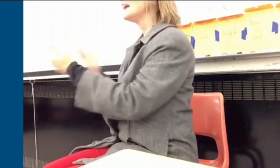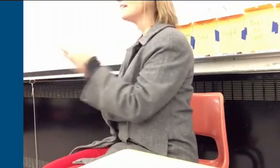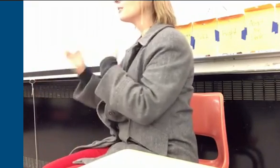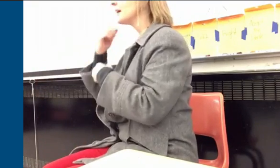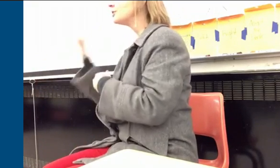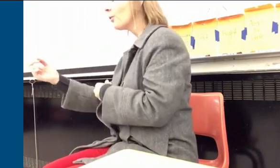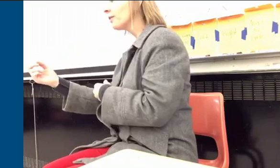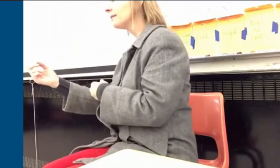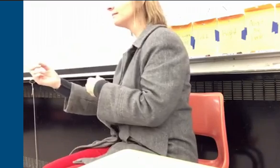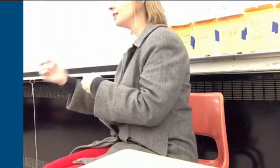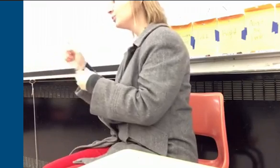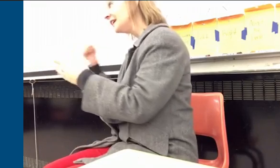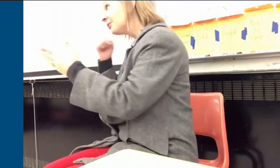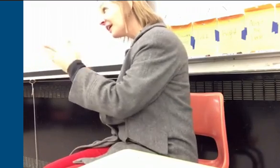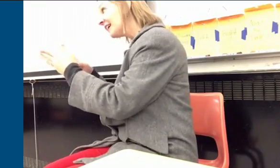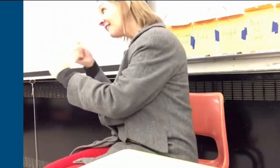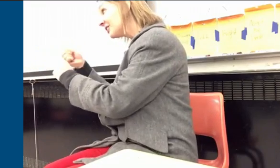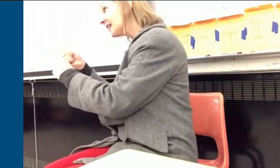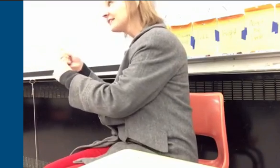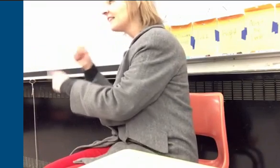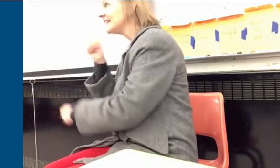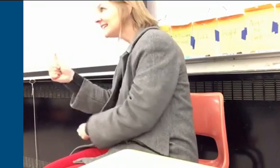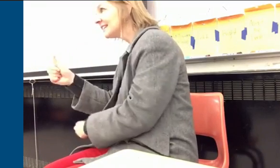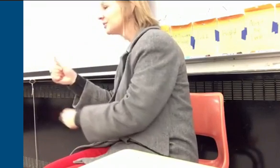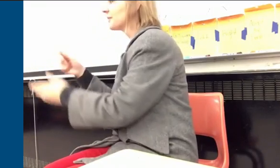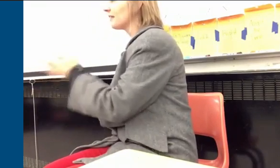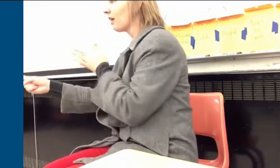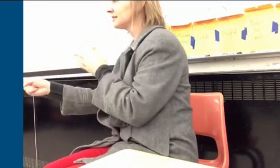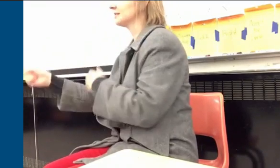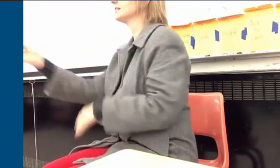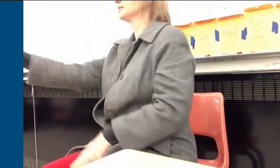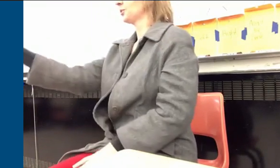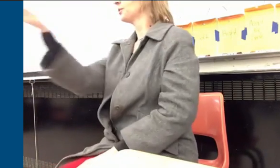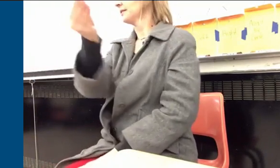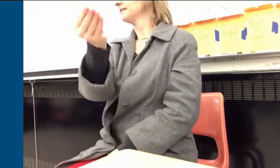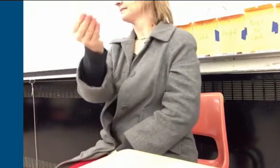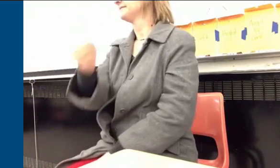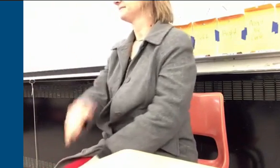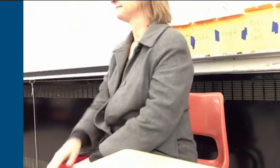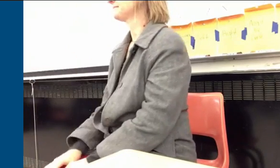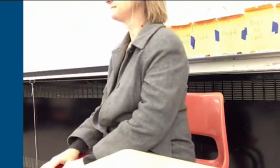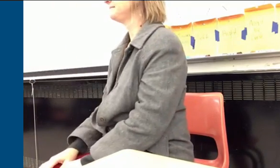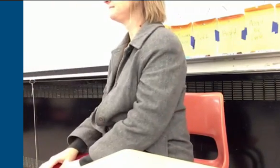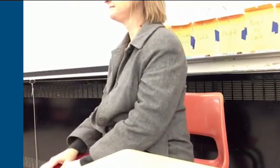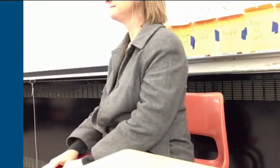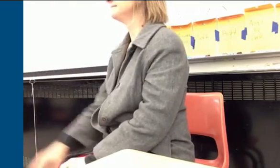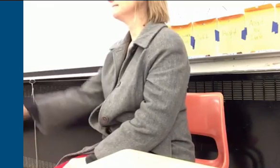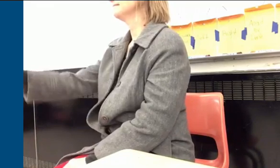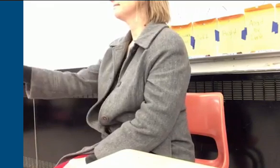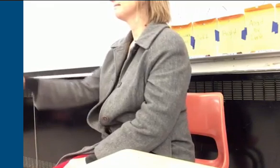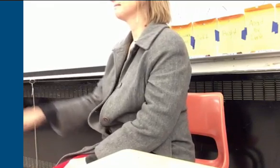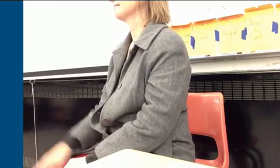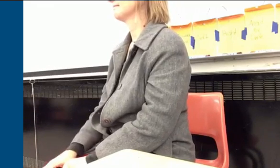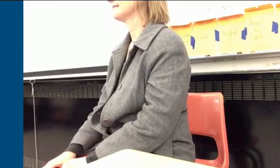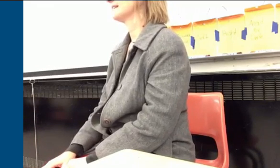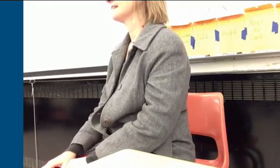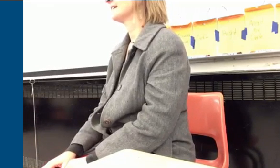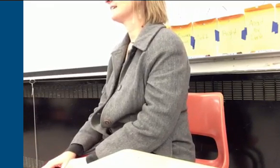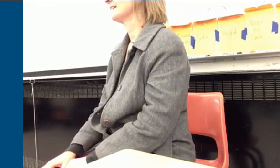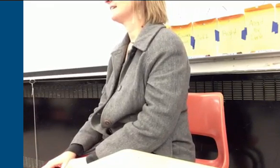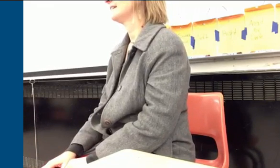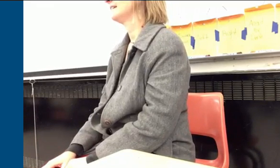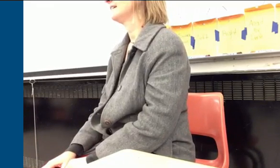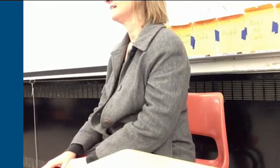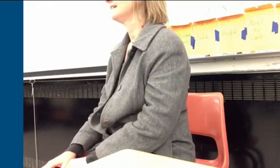identify themselves, they still didn't. So go ahead and bring me up the paper clip once you're done.